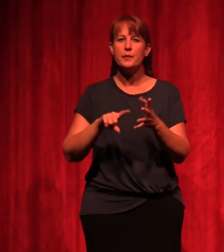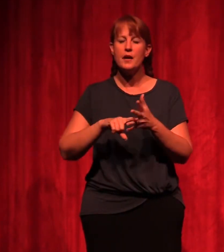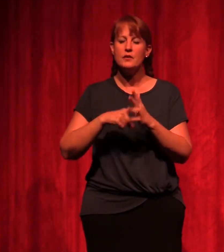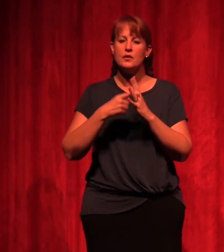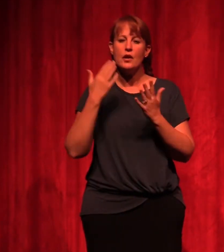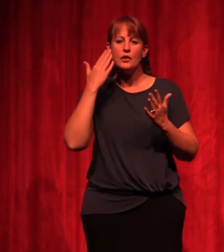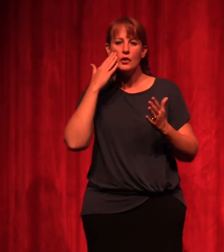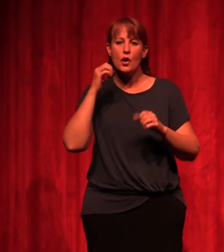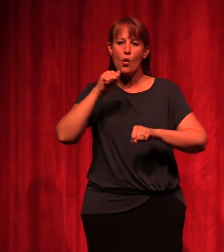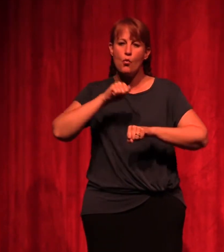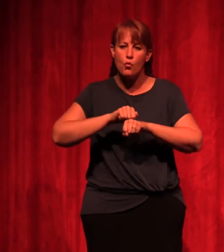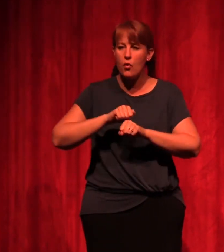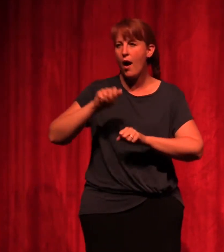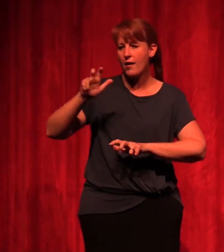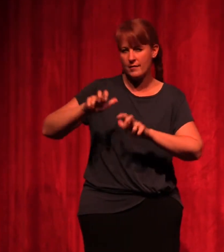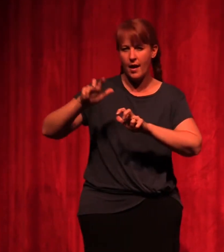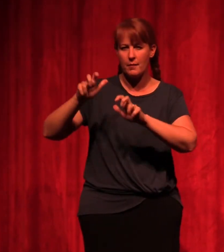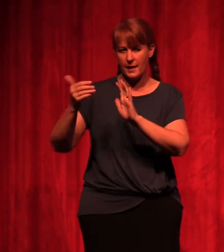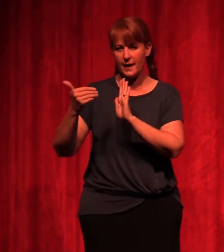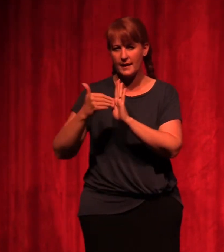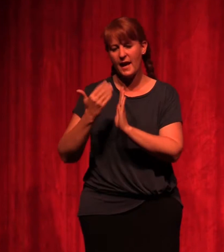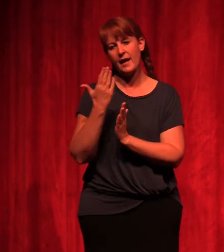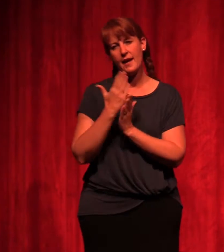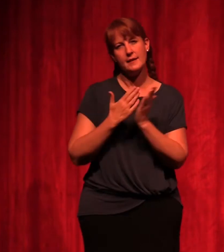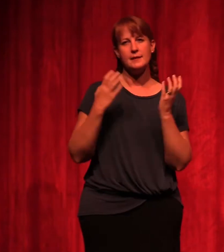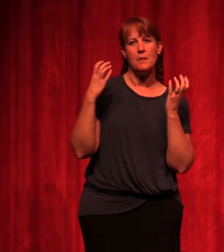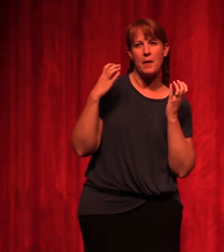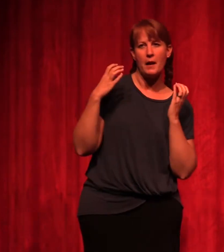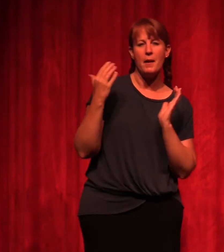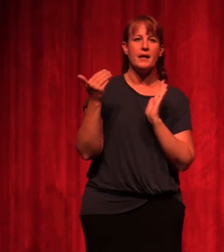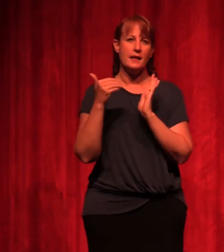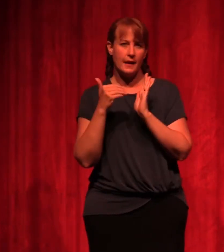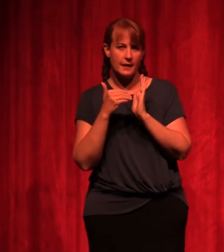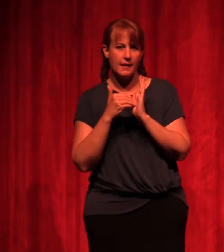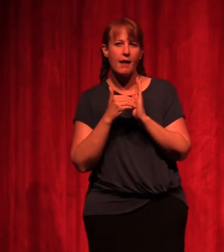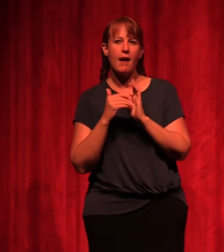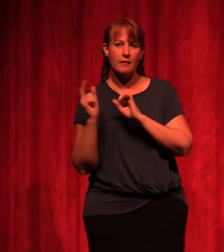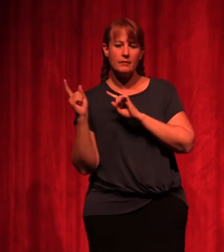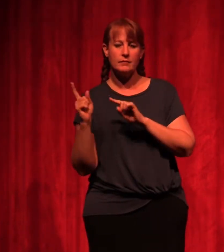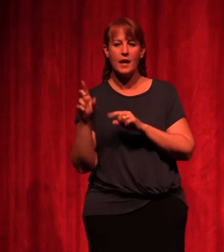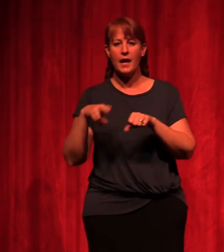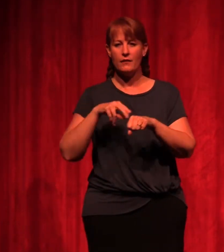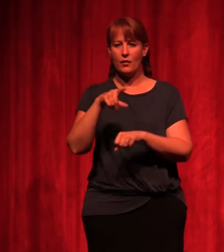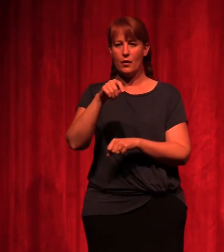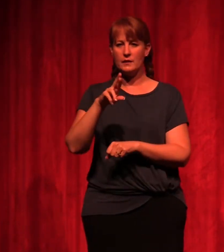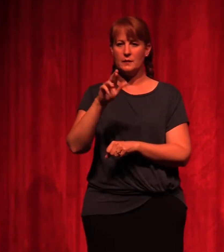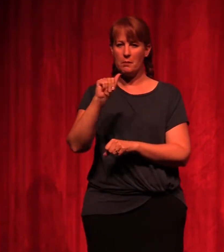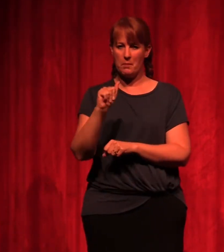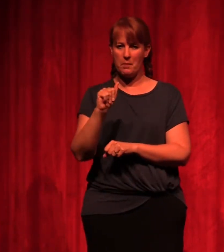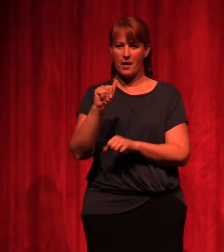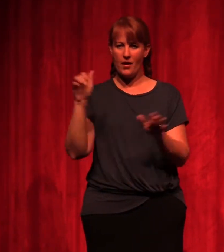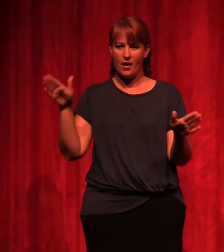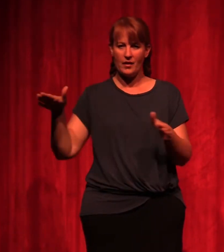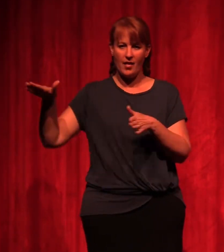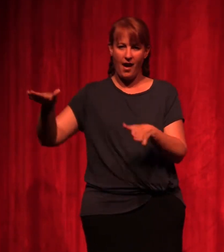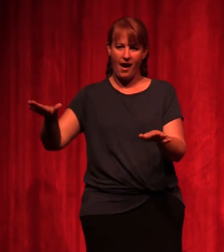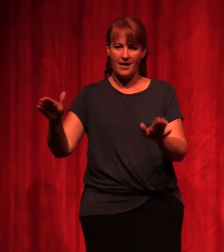started, rock climbing again and solo backpacking again, and of course, paragliding, learning to